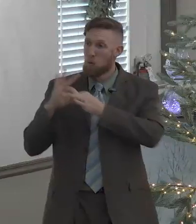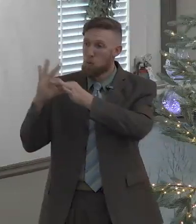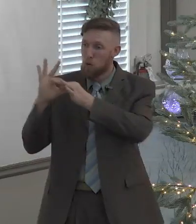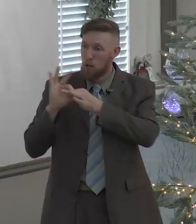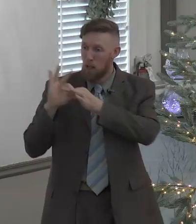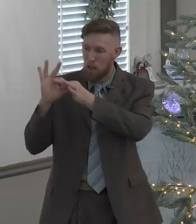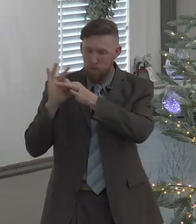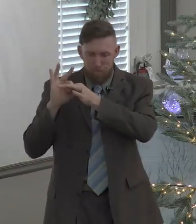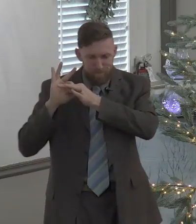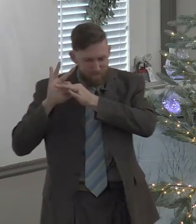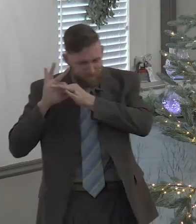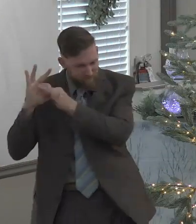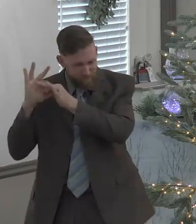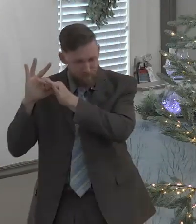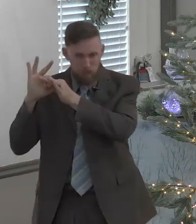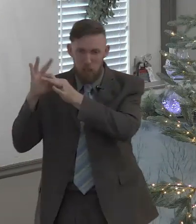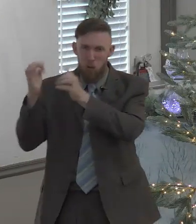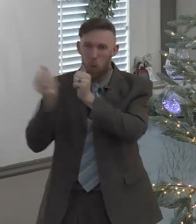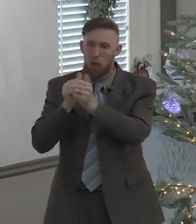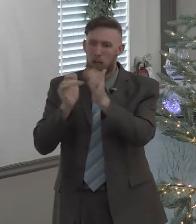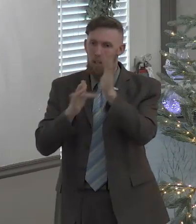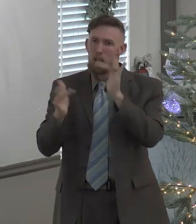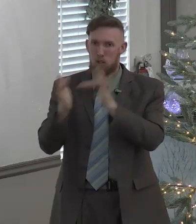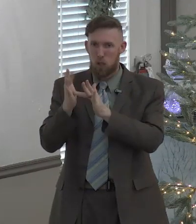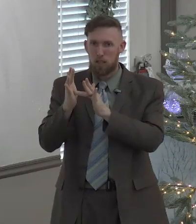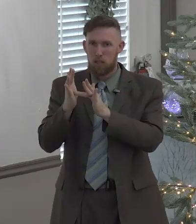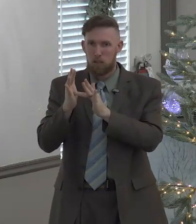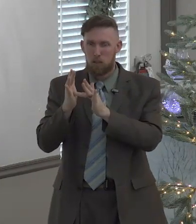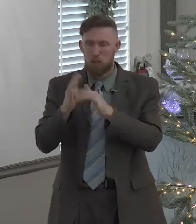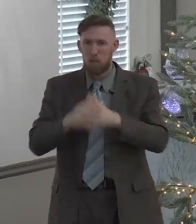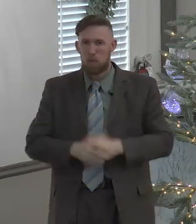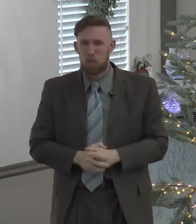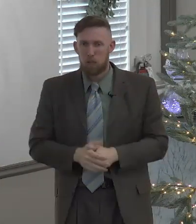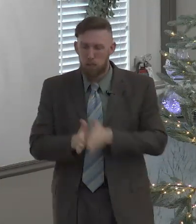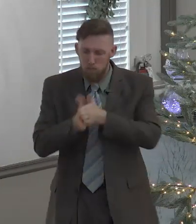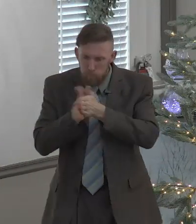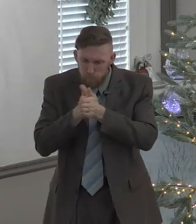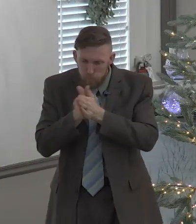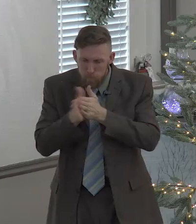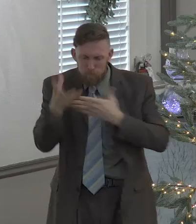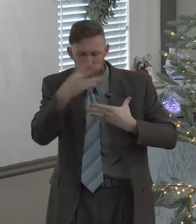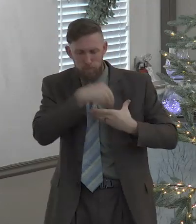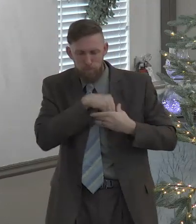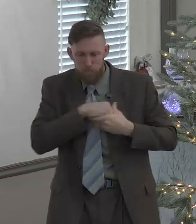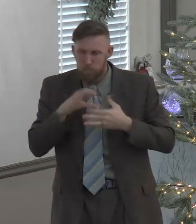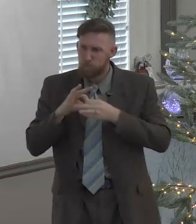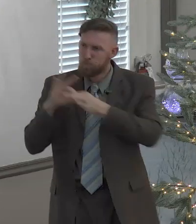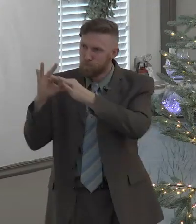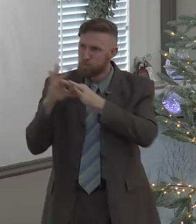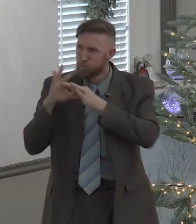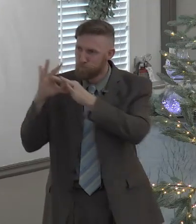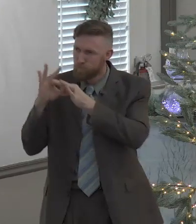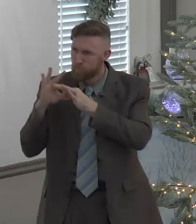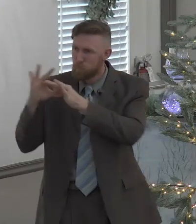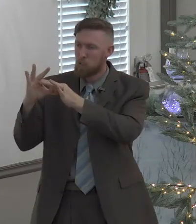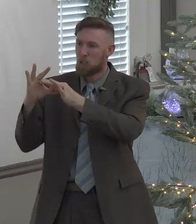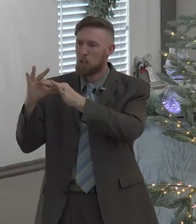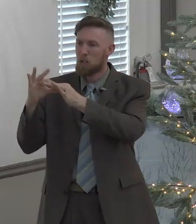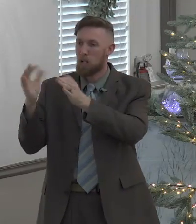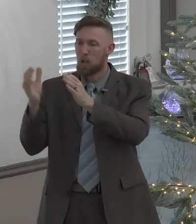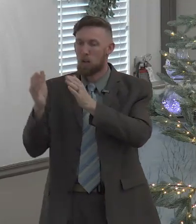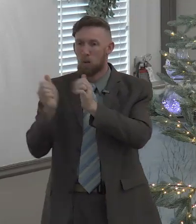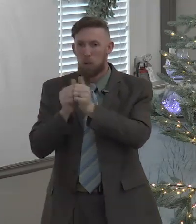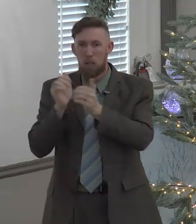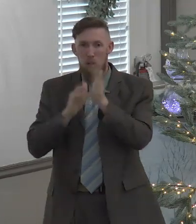You had better really have a grip on Jesus. You better have a real,